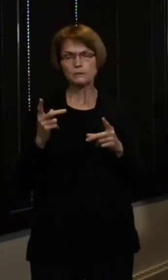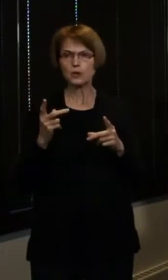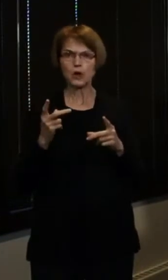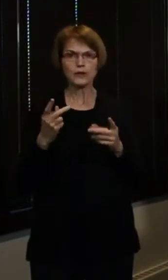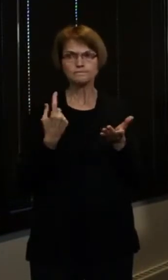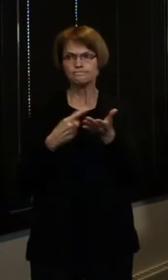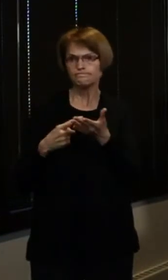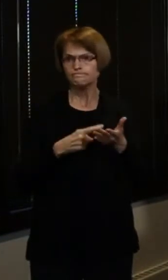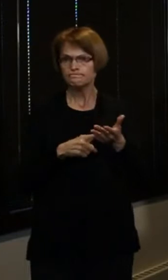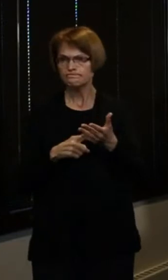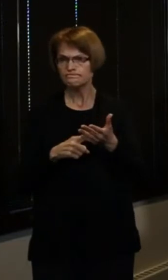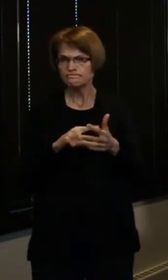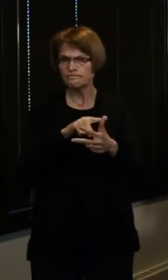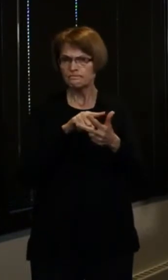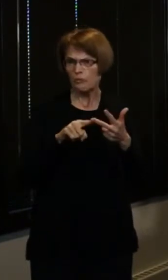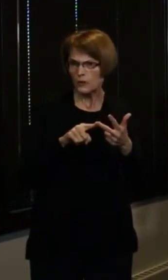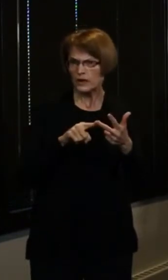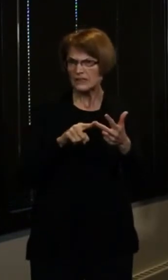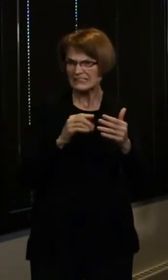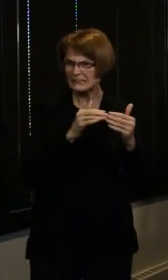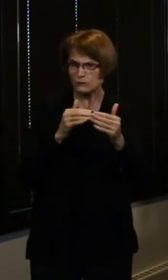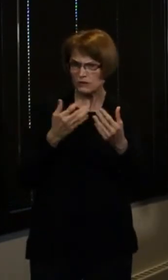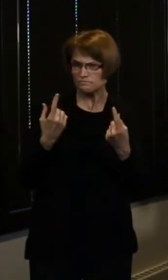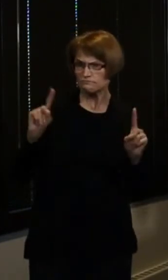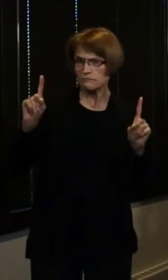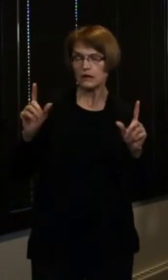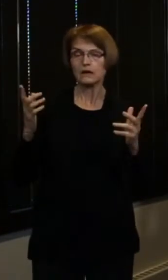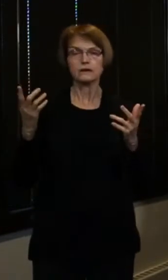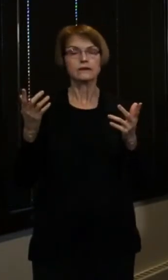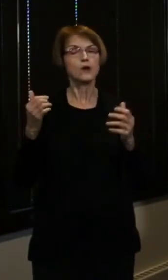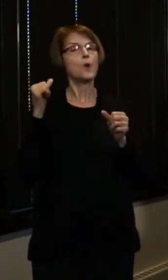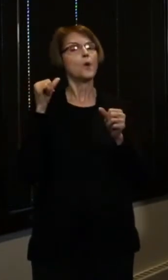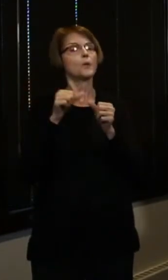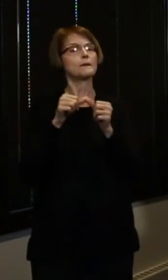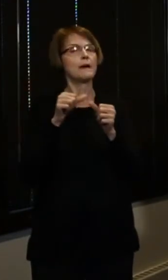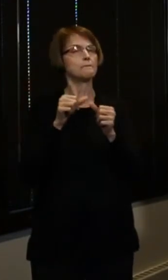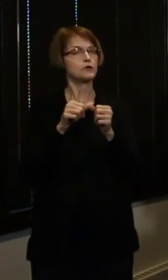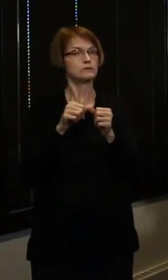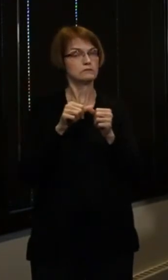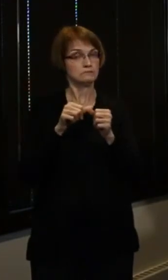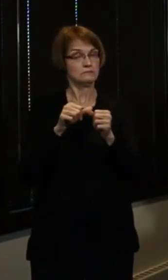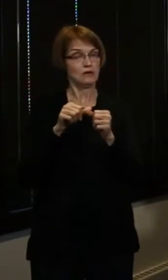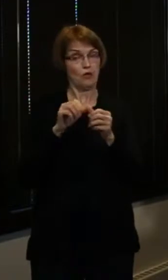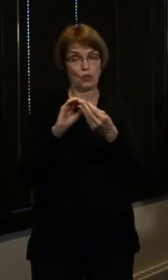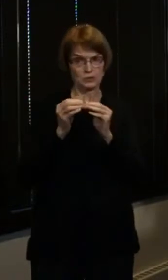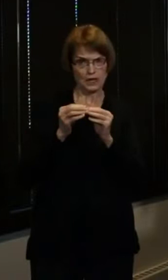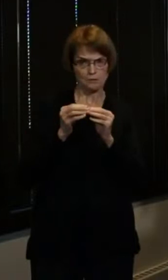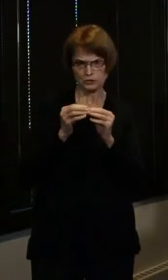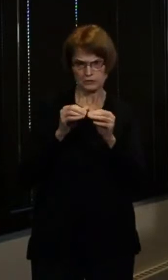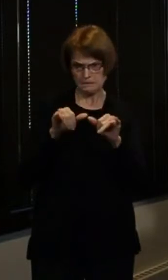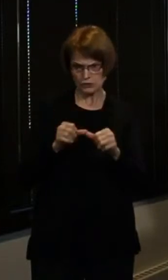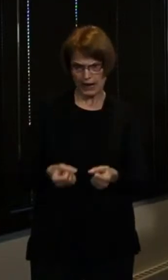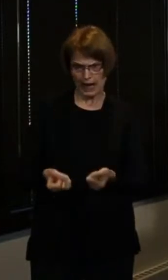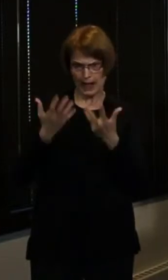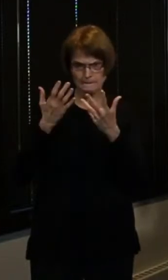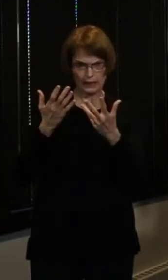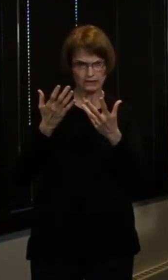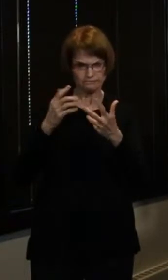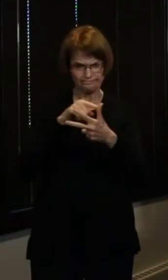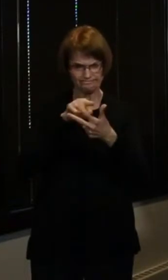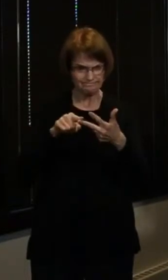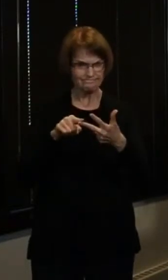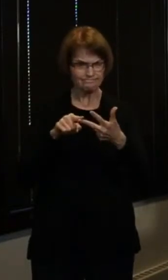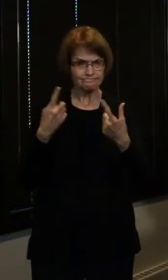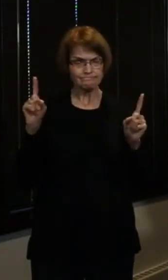these efficacy numbers. So the thing to keep in mind with the efficacy numbers is that they're measuring different things in the different